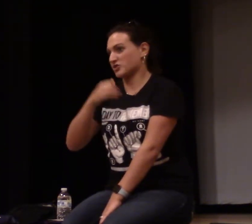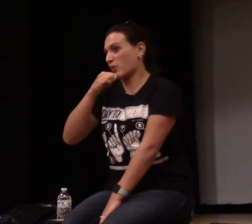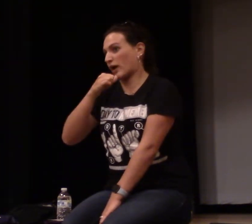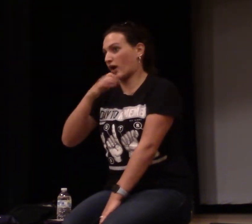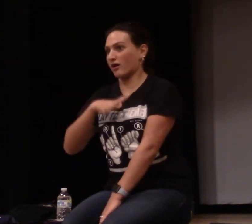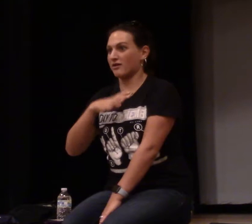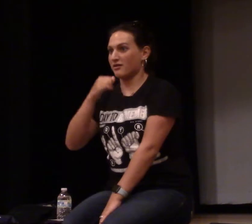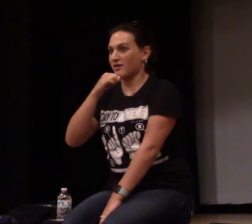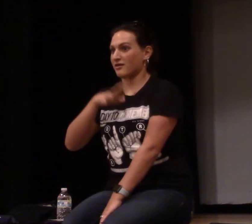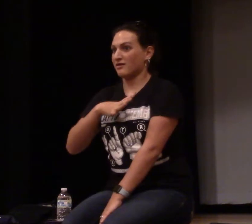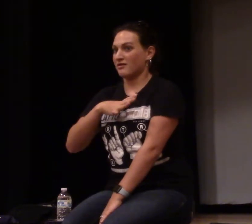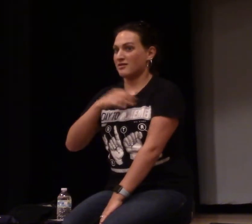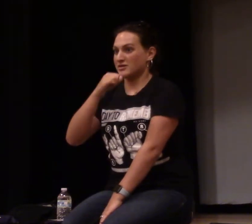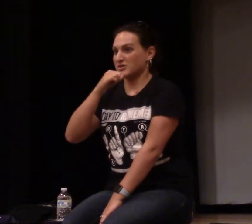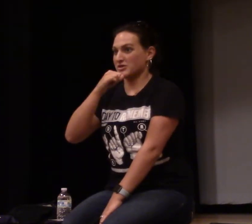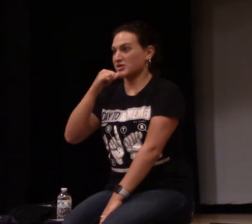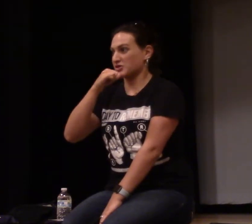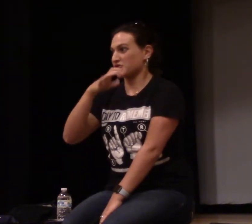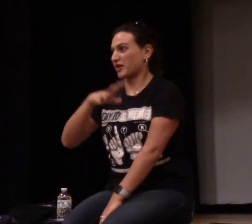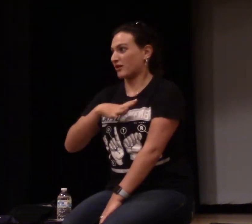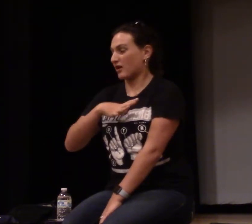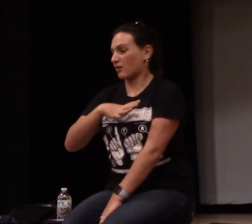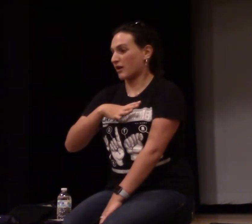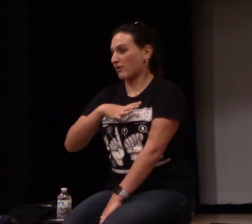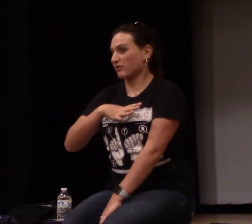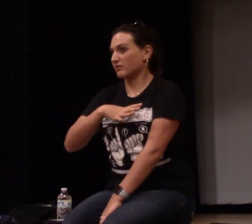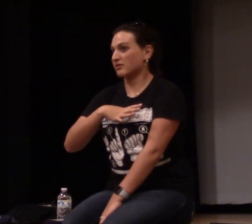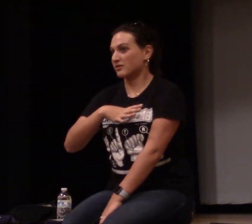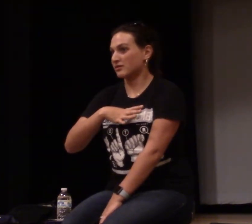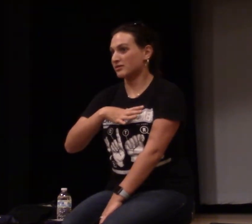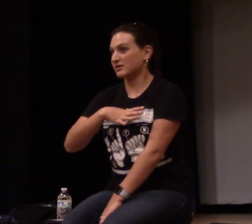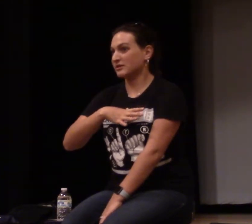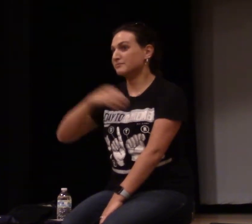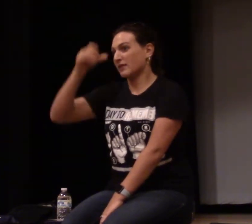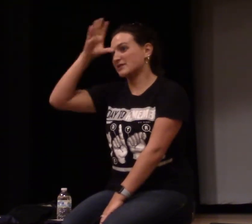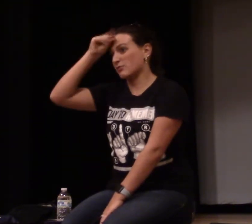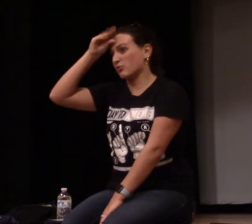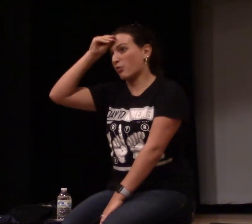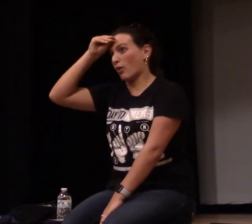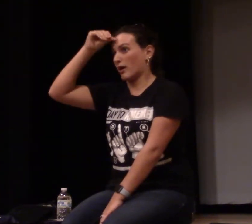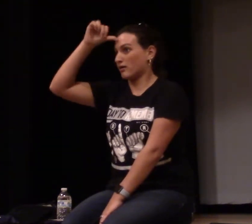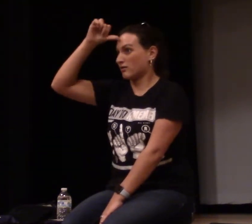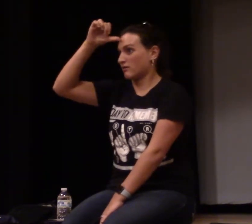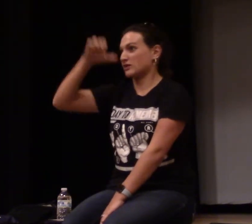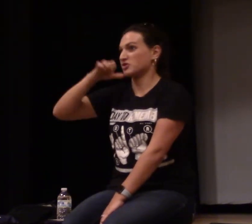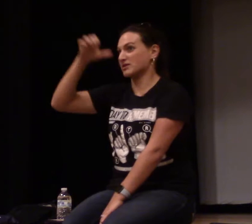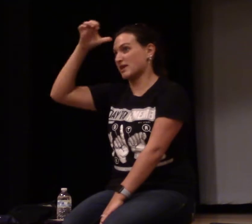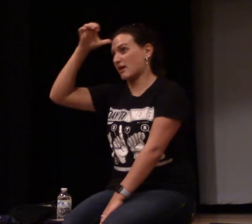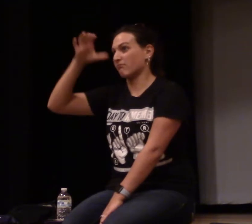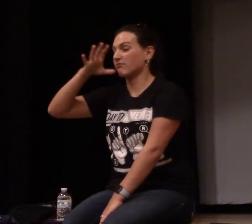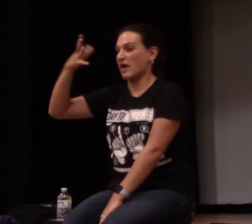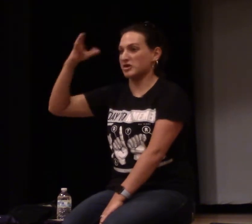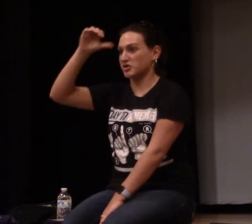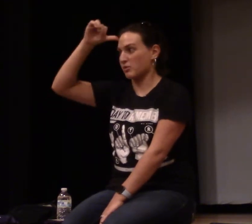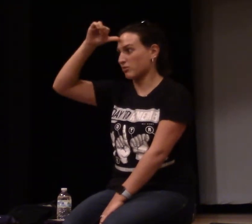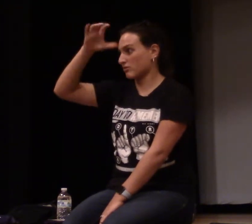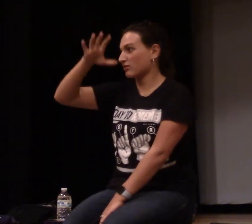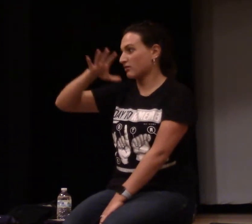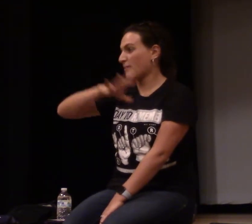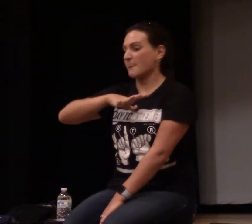quicker to just touch your chin and come down. And same with boy, it's just same hand shape. So that's